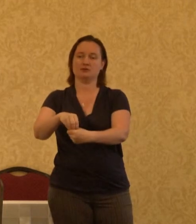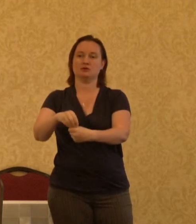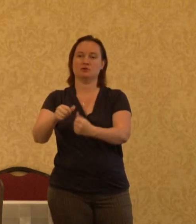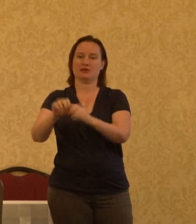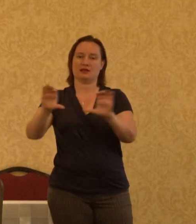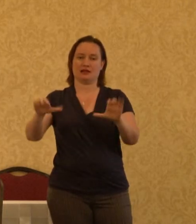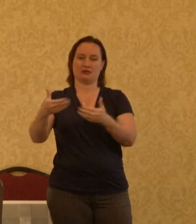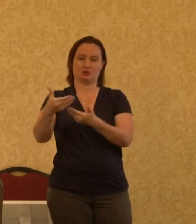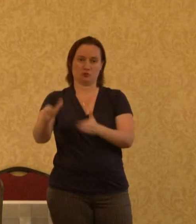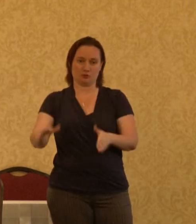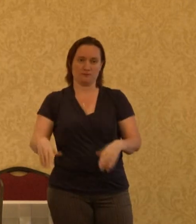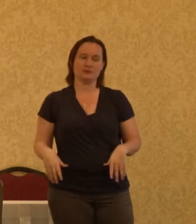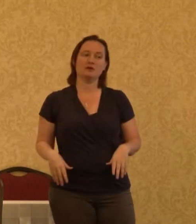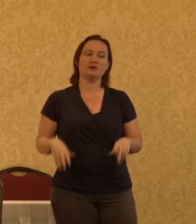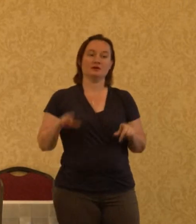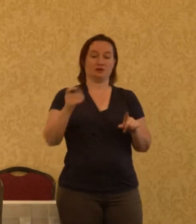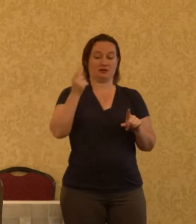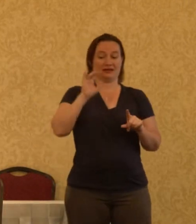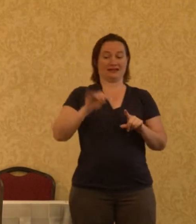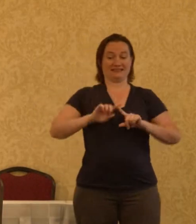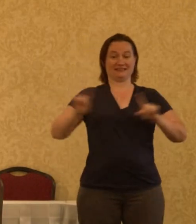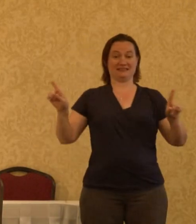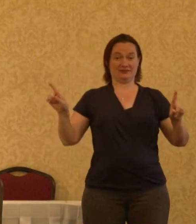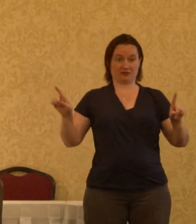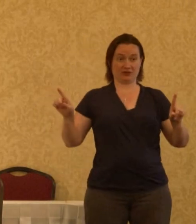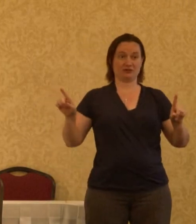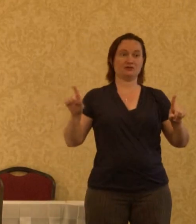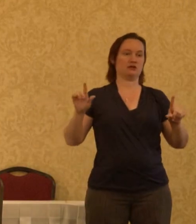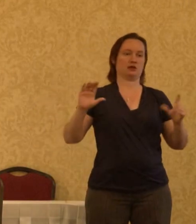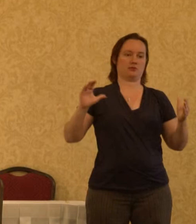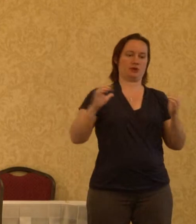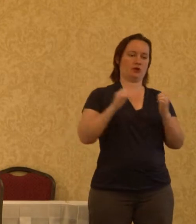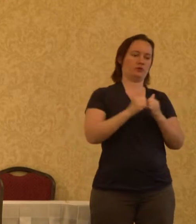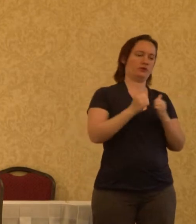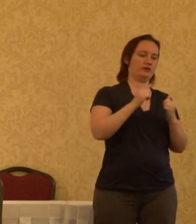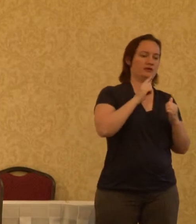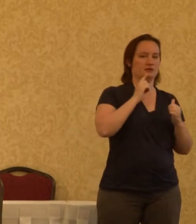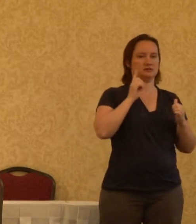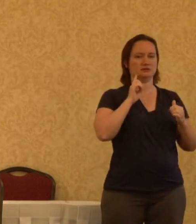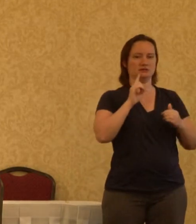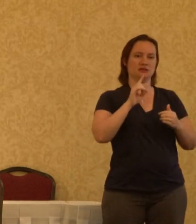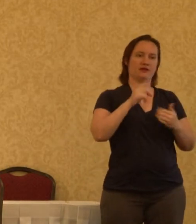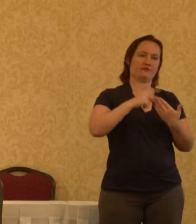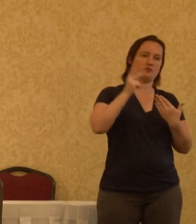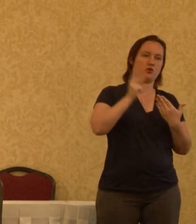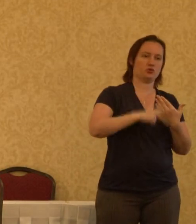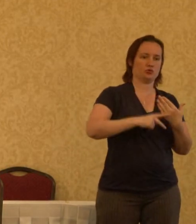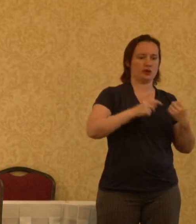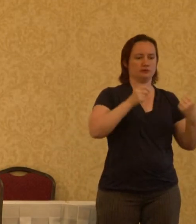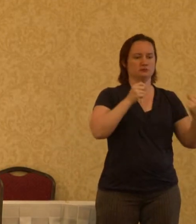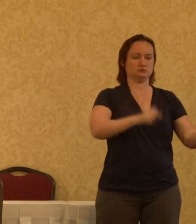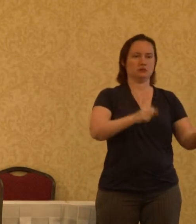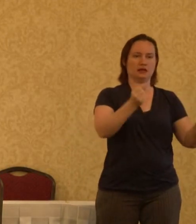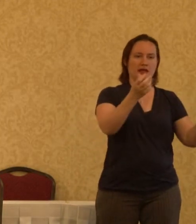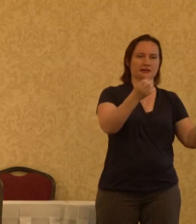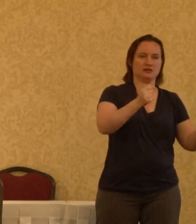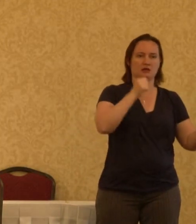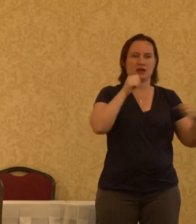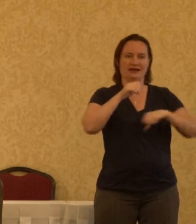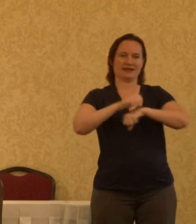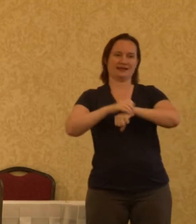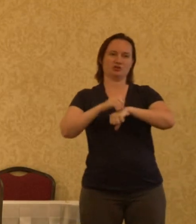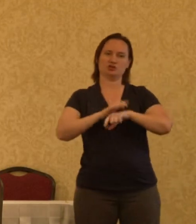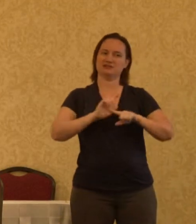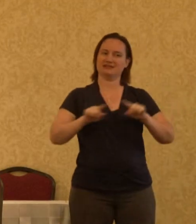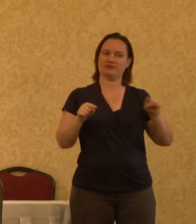the classroom. And that's different from the whole question of being dominant in ASL. And I could go on